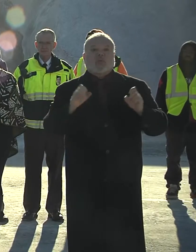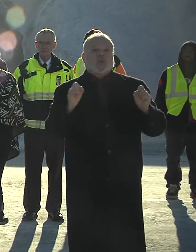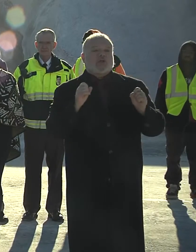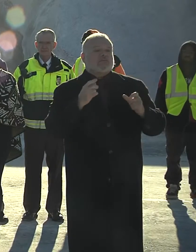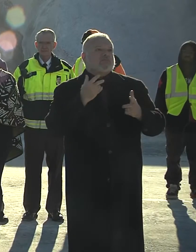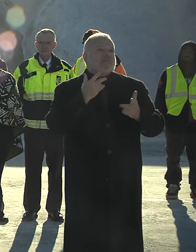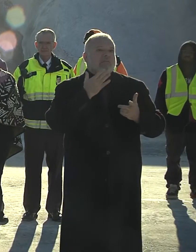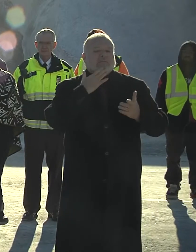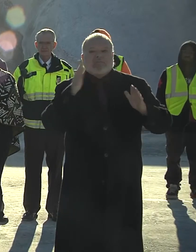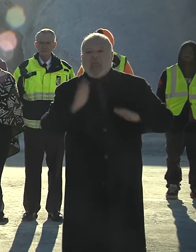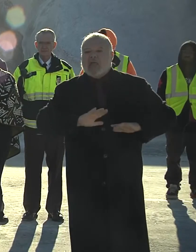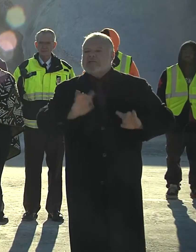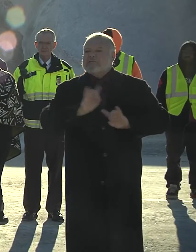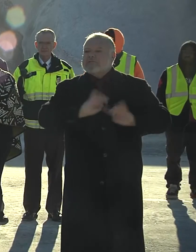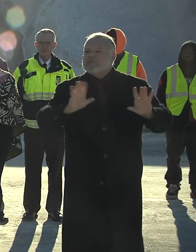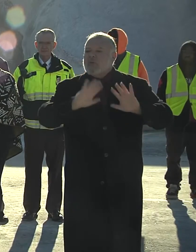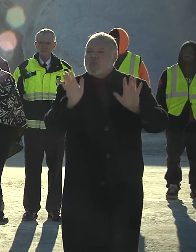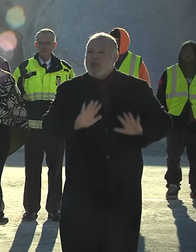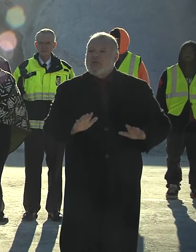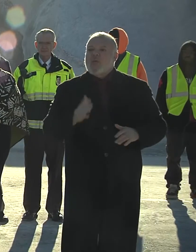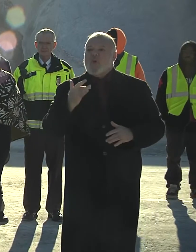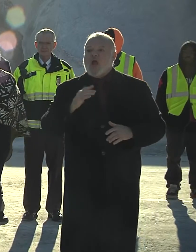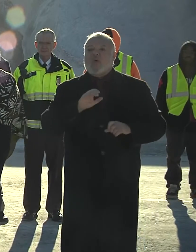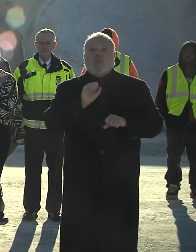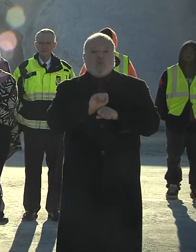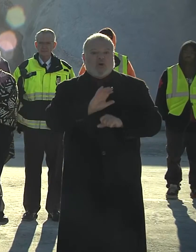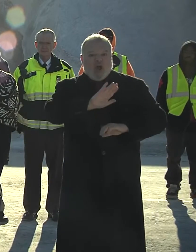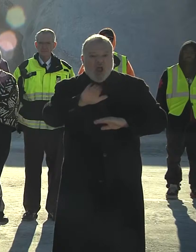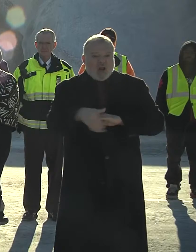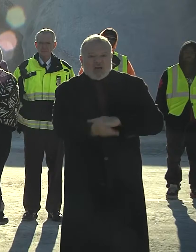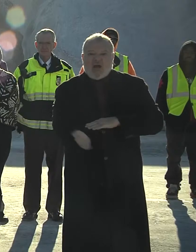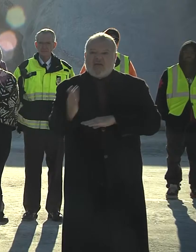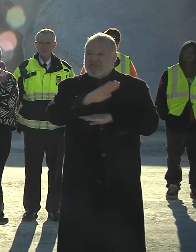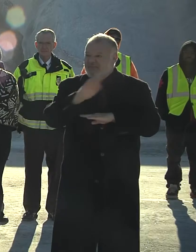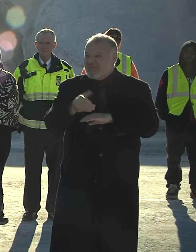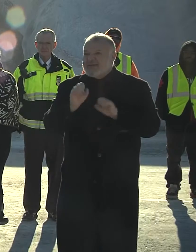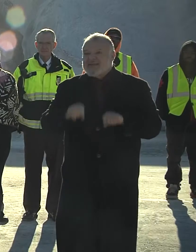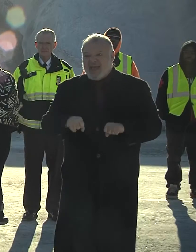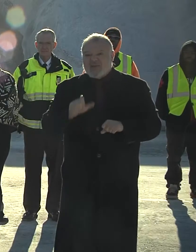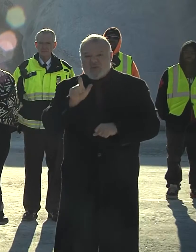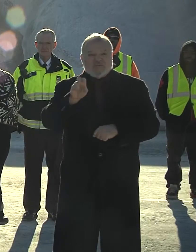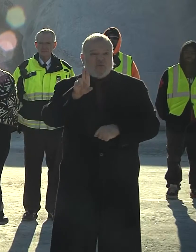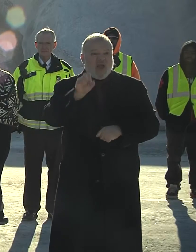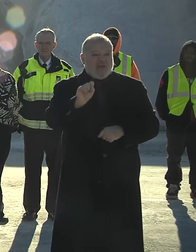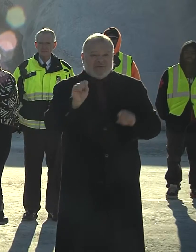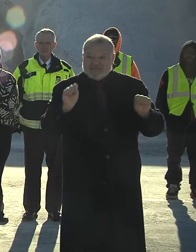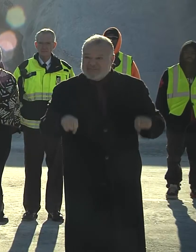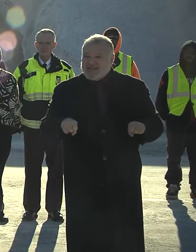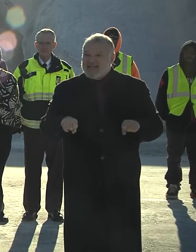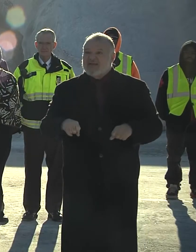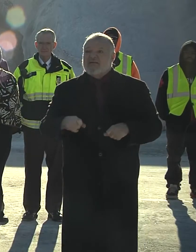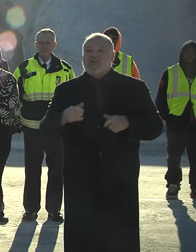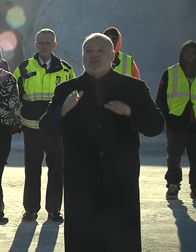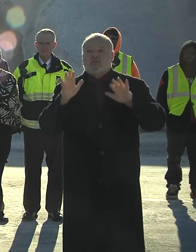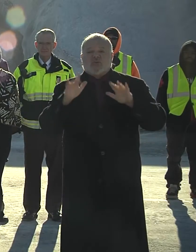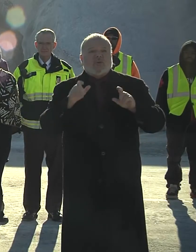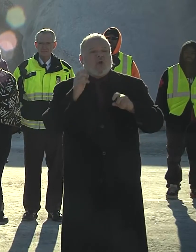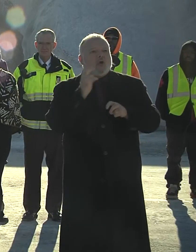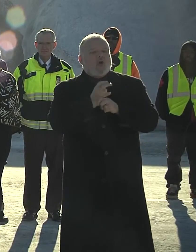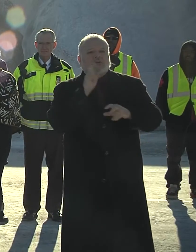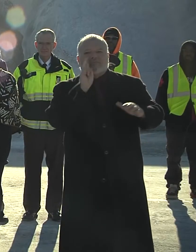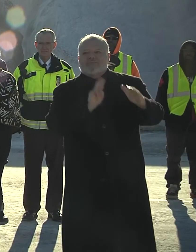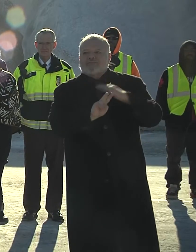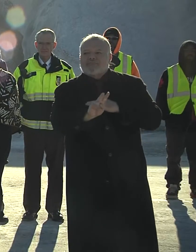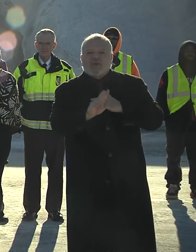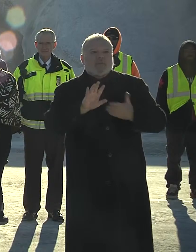unpredictable schedules. And city staff respond to dozens of snow events a year, from major storms to even minor snow squalls